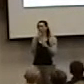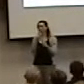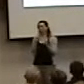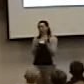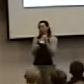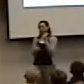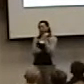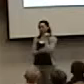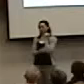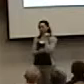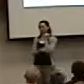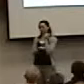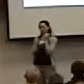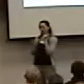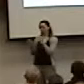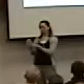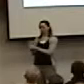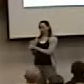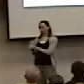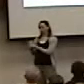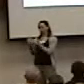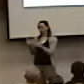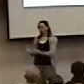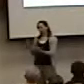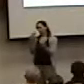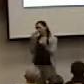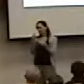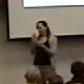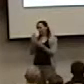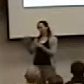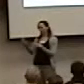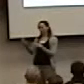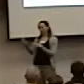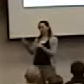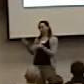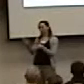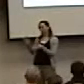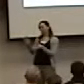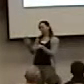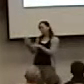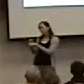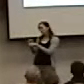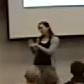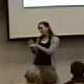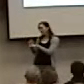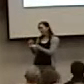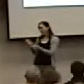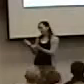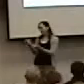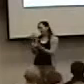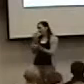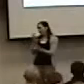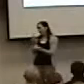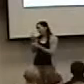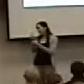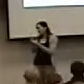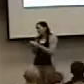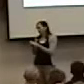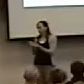employee. We don't know his exact status from the words in Genesis, whether he